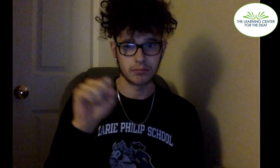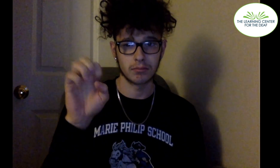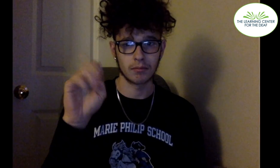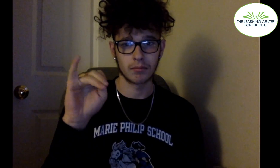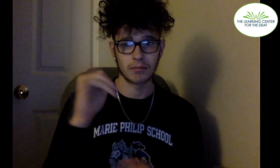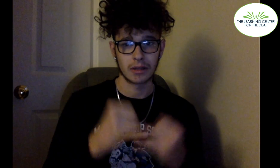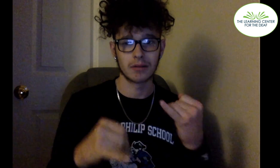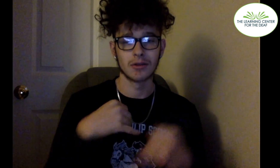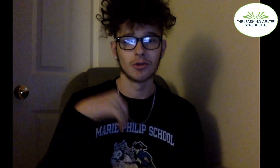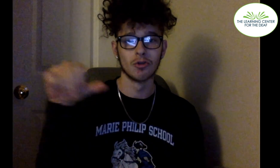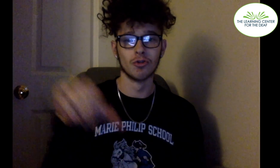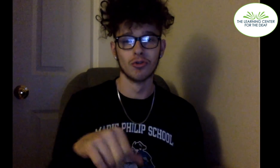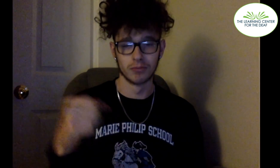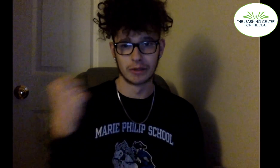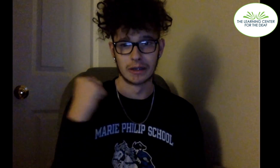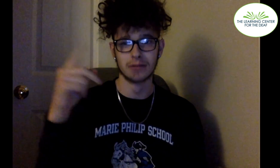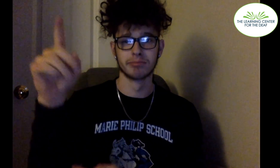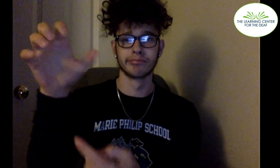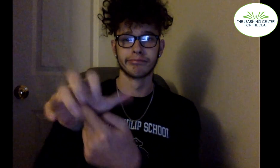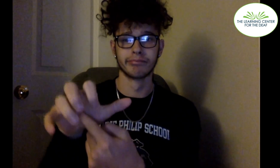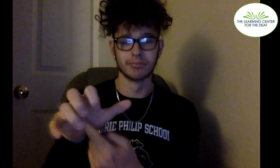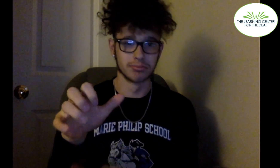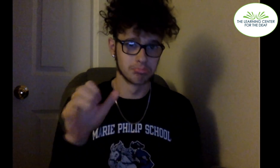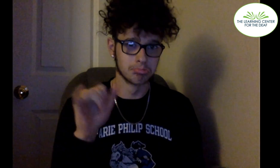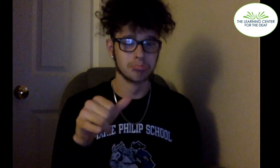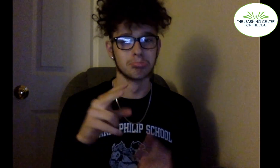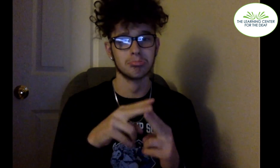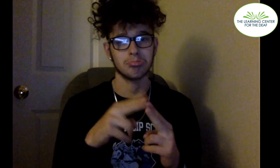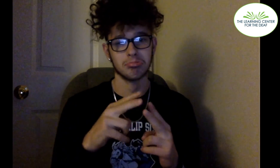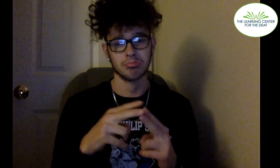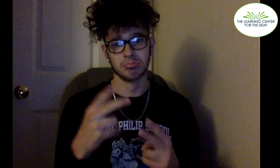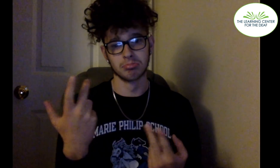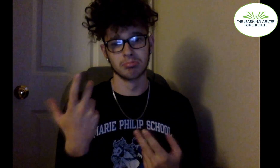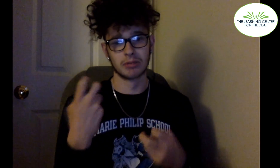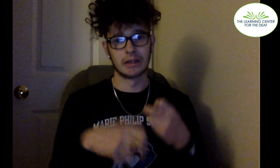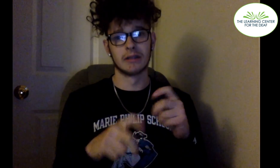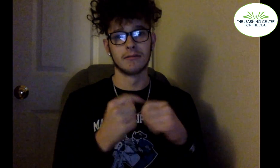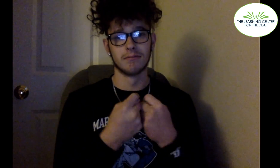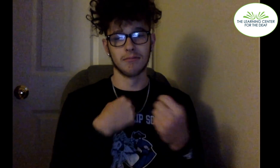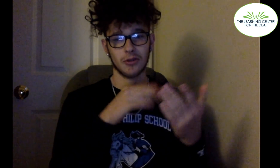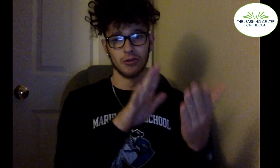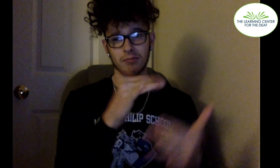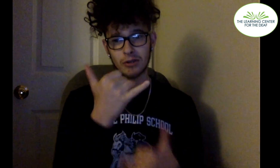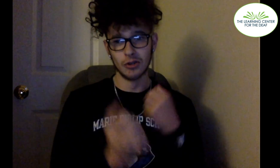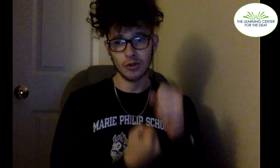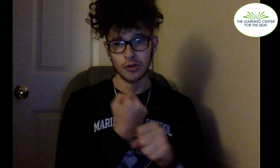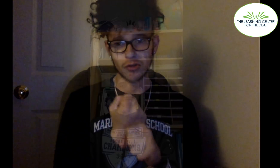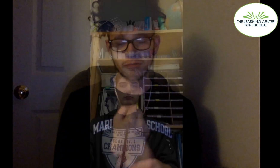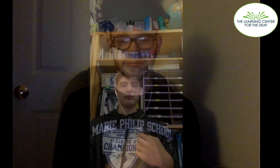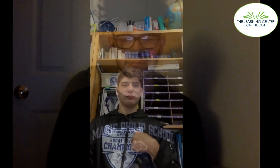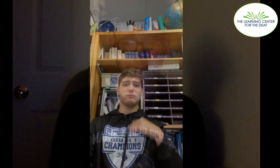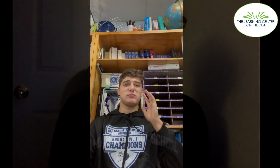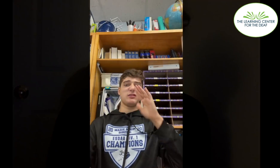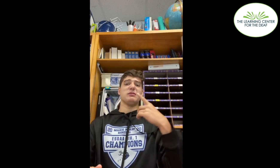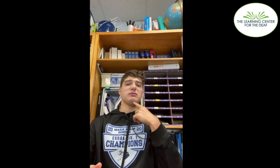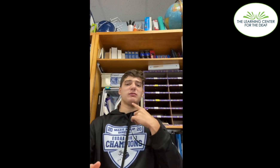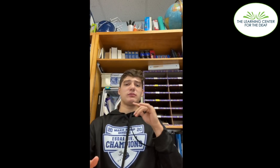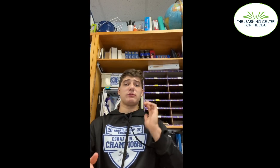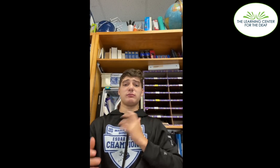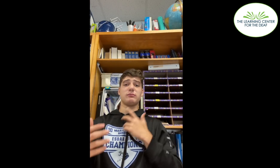is Fremont in California. Of course, they ended up going on to win the nationals. I would say our